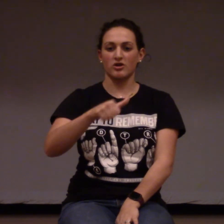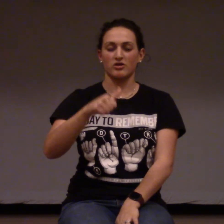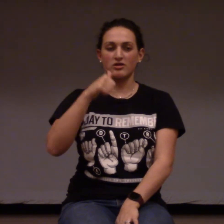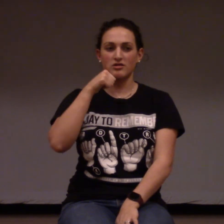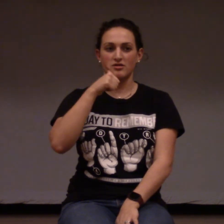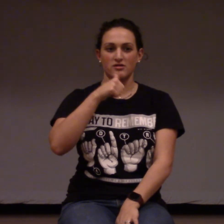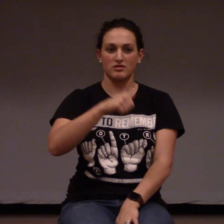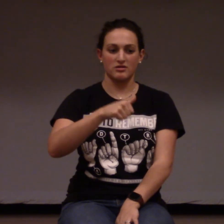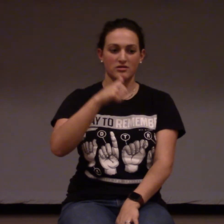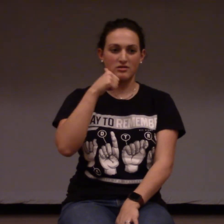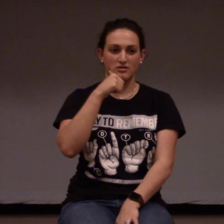girl,